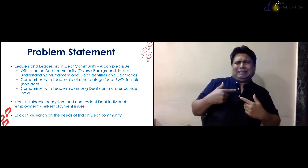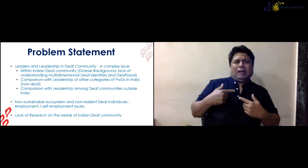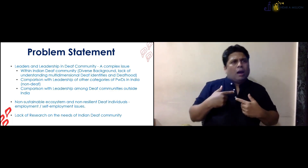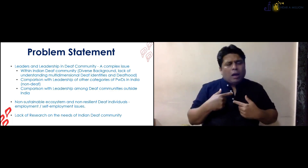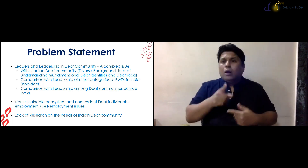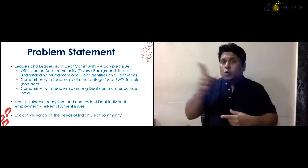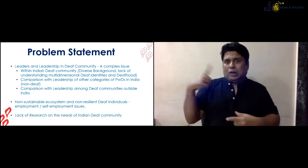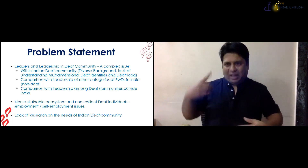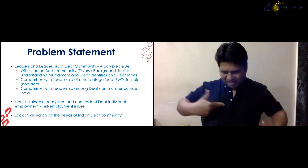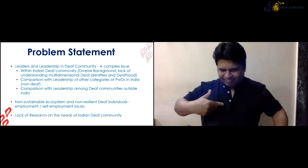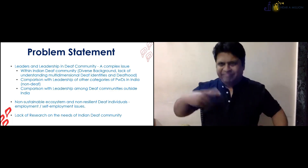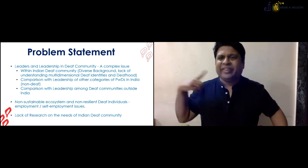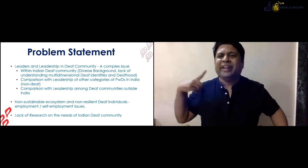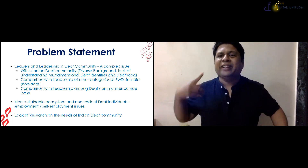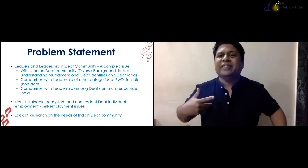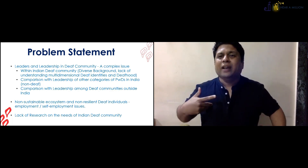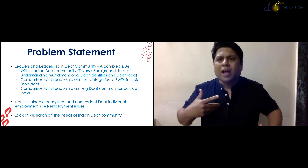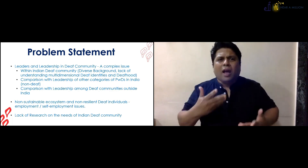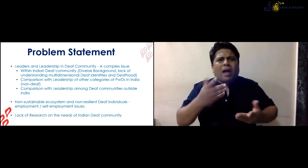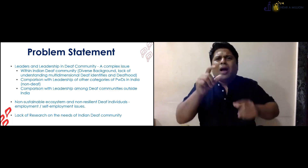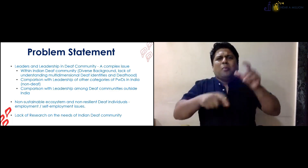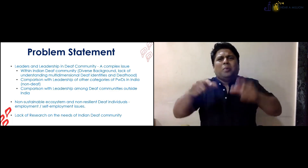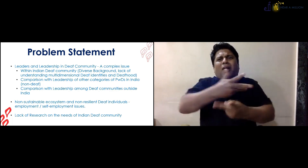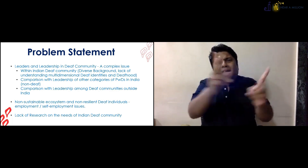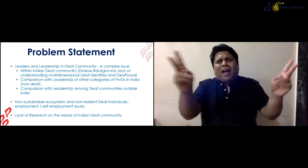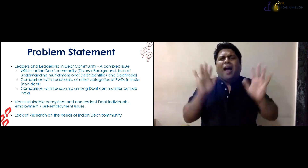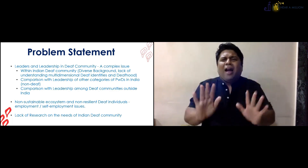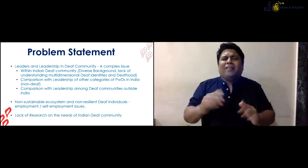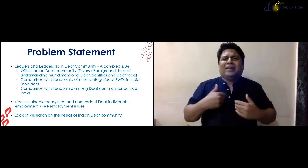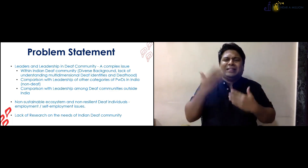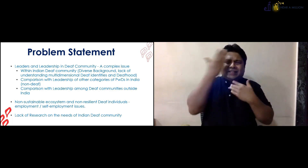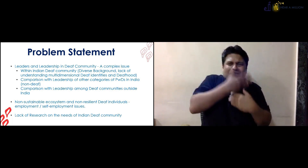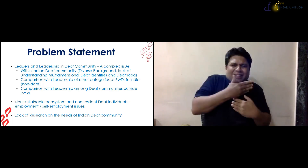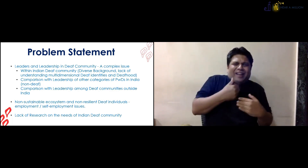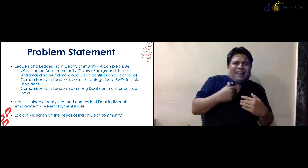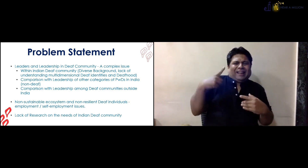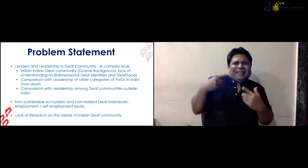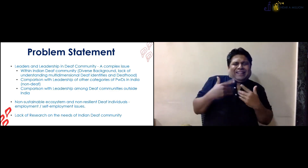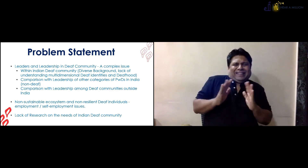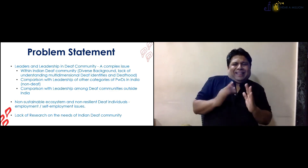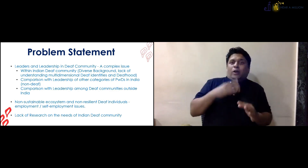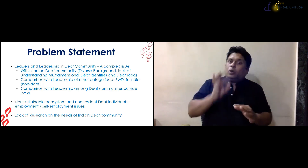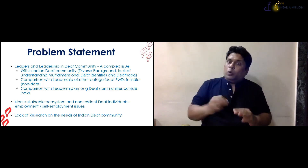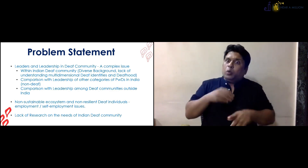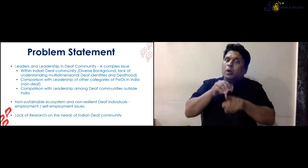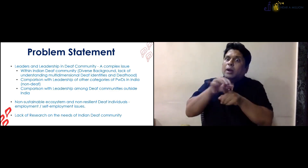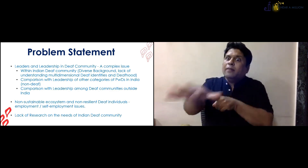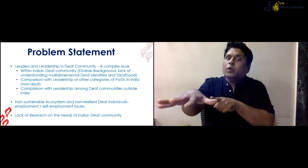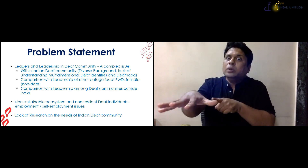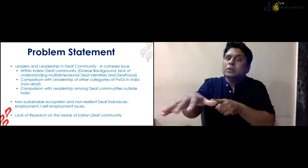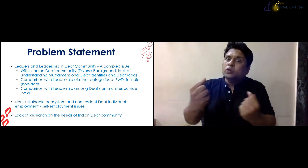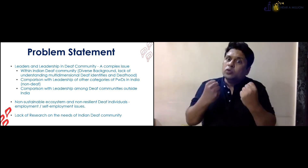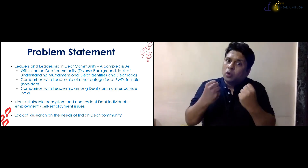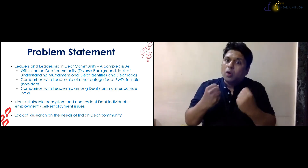is missing. For example, over here, if people are here, if people are saying like, okay, I am a leader, this is a leader, are you a leader? No, I feel